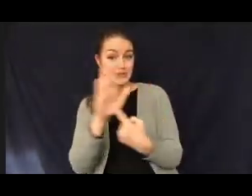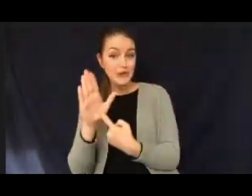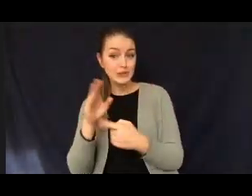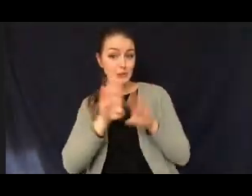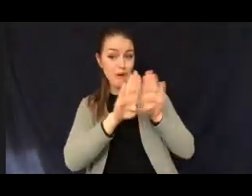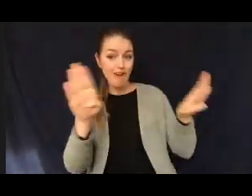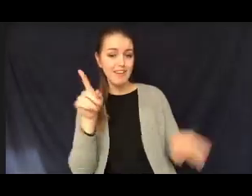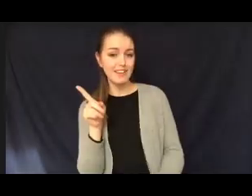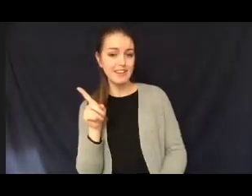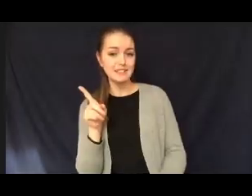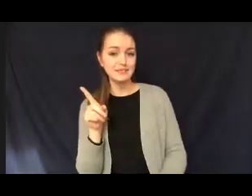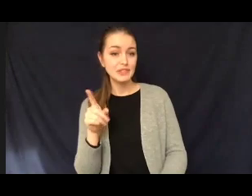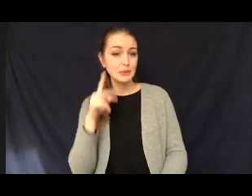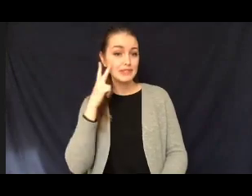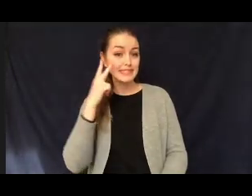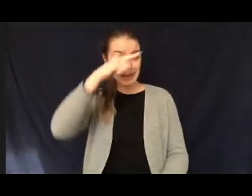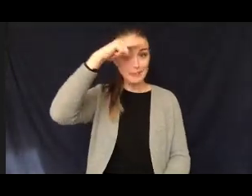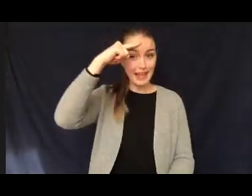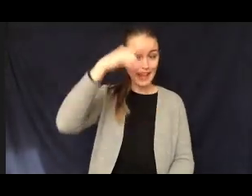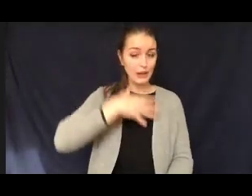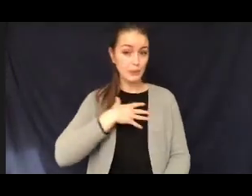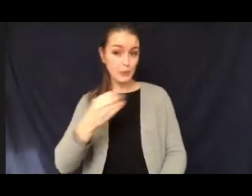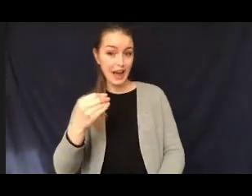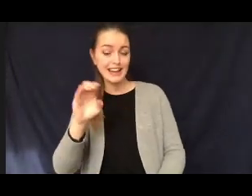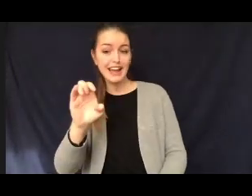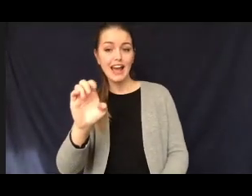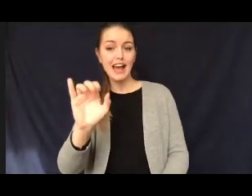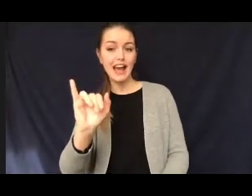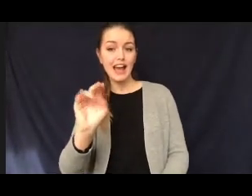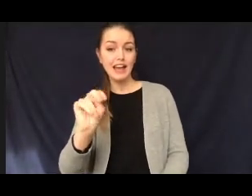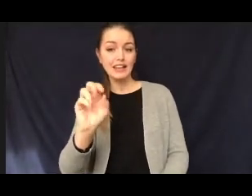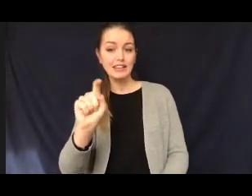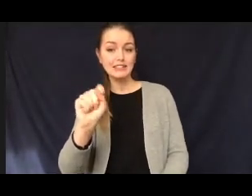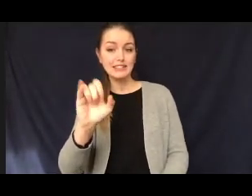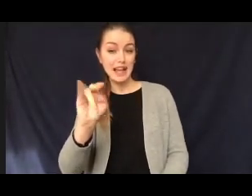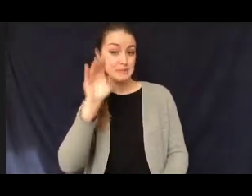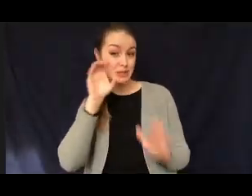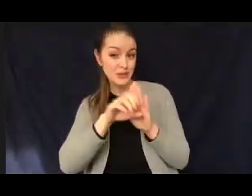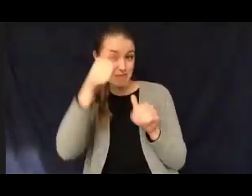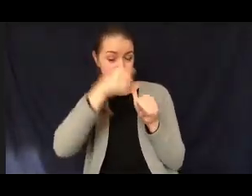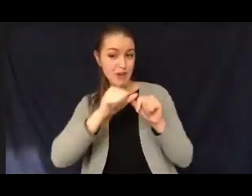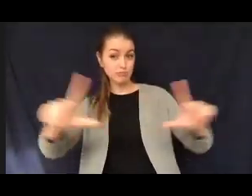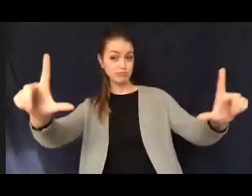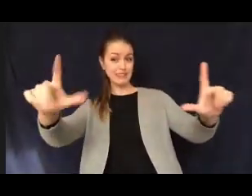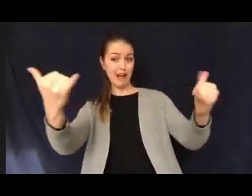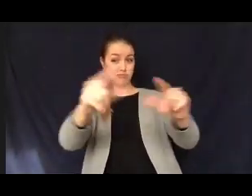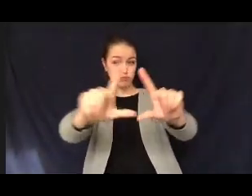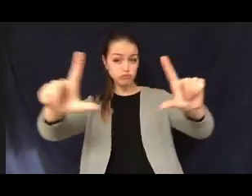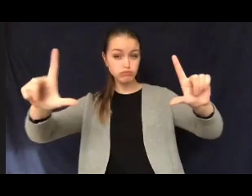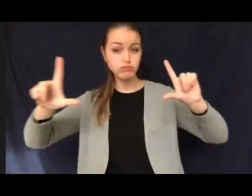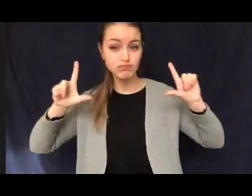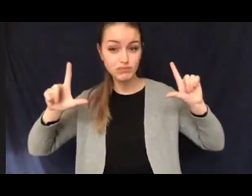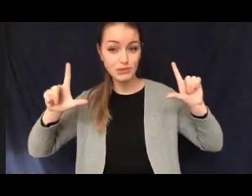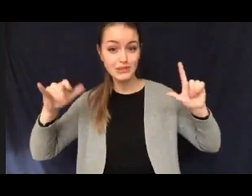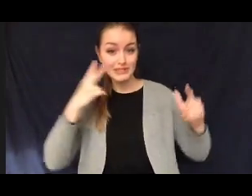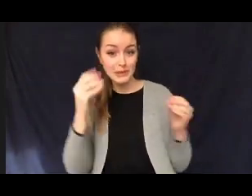is the black and white Einstein close up. This is the pictures that it's made up of. You guys